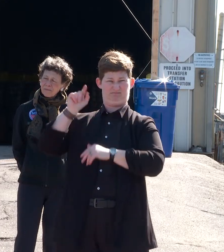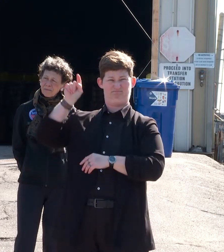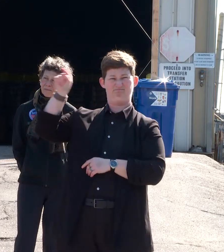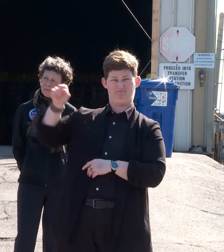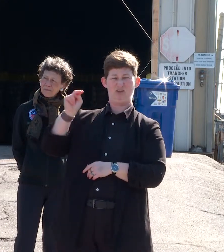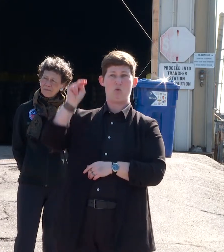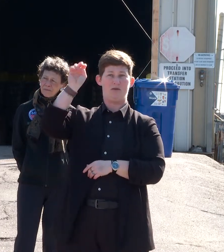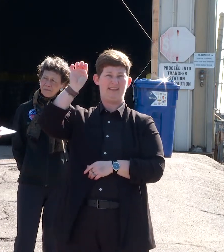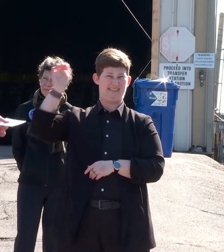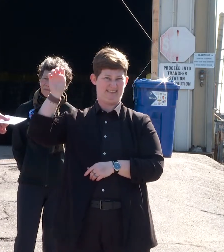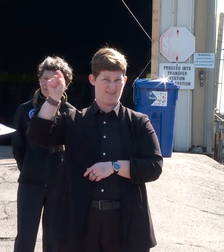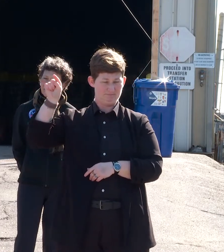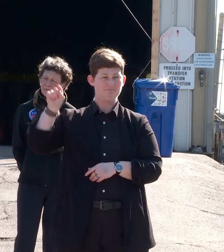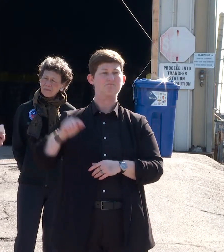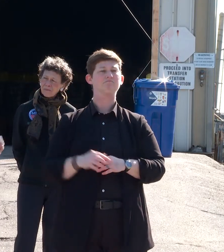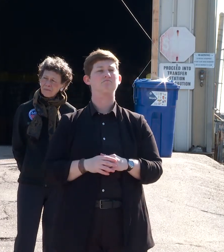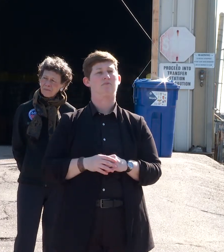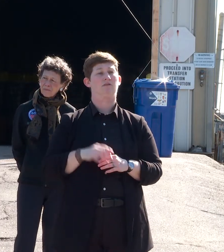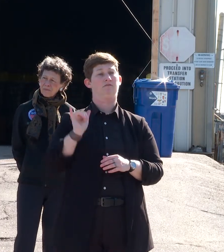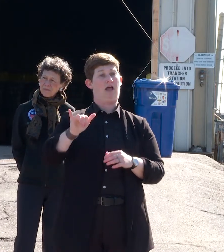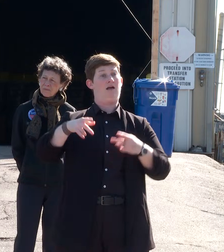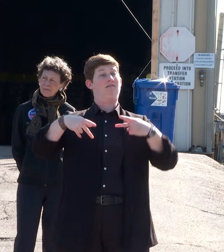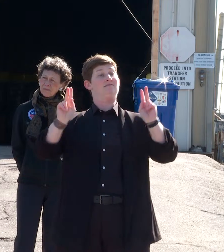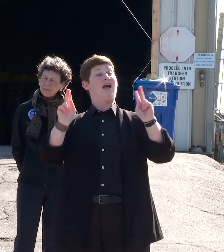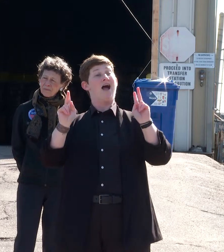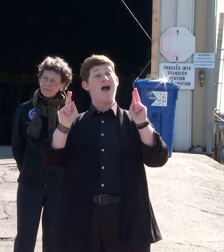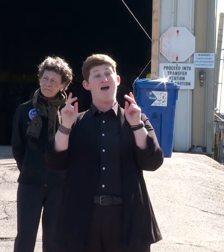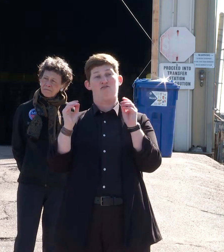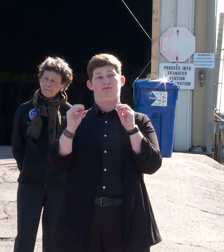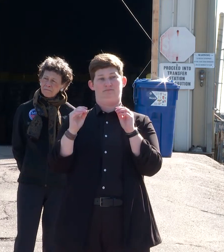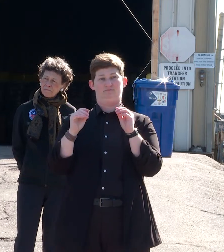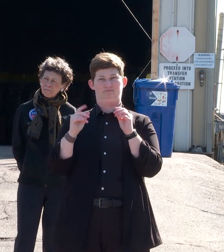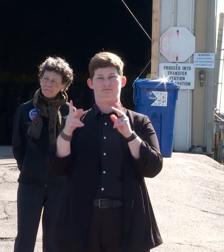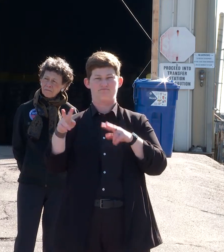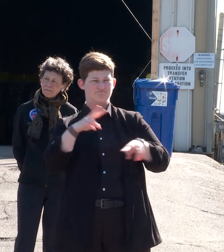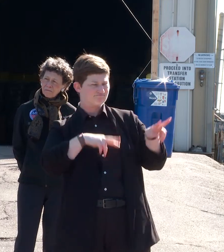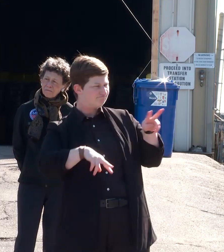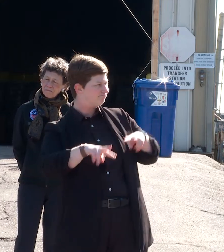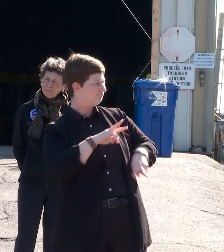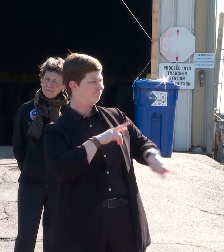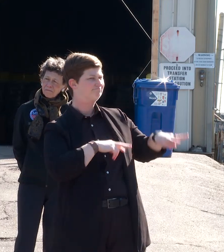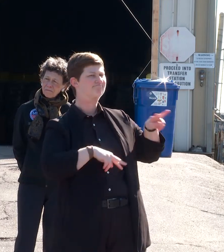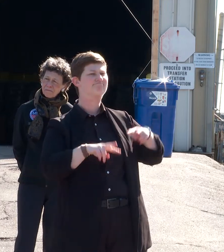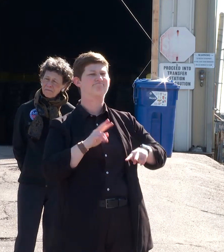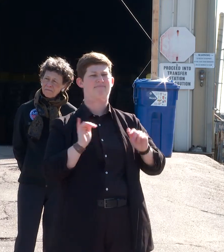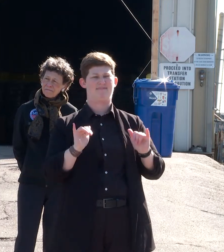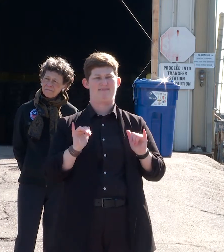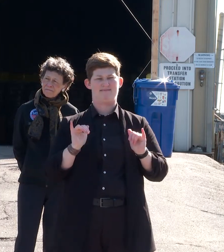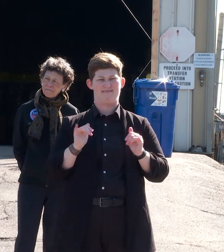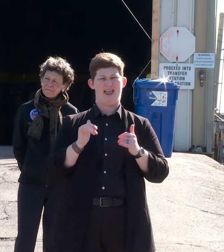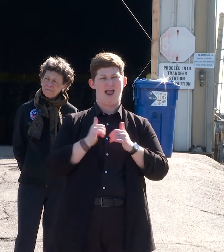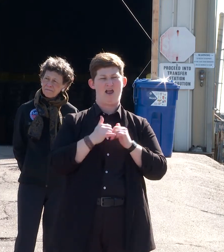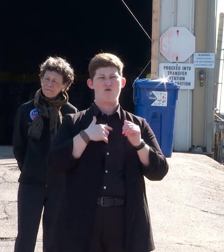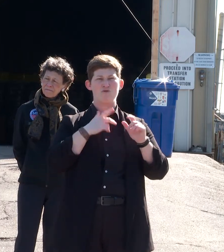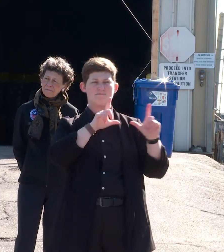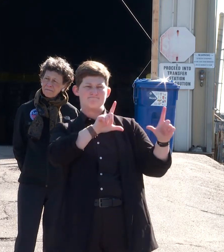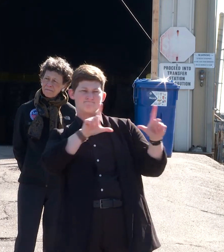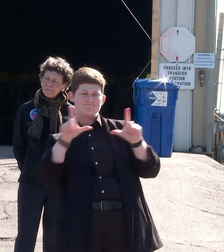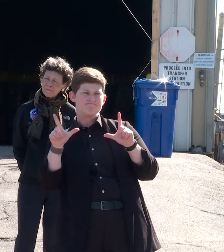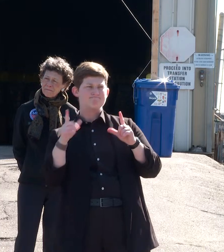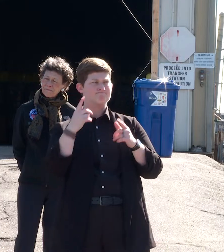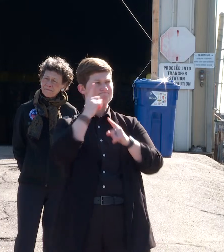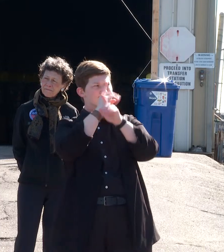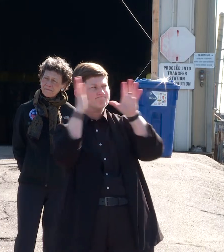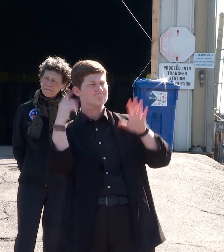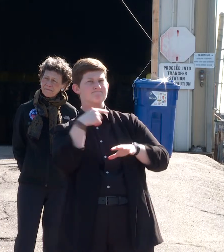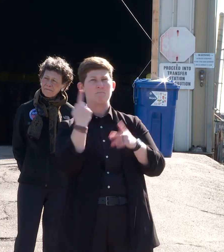Minneapolis, and that allowed us to really look at this site in a different lens for future development, and that's where